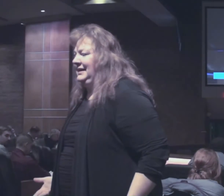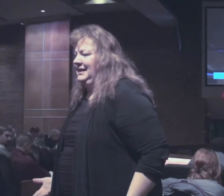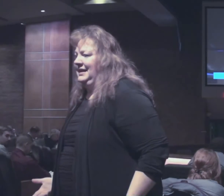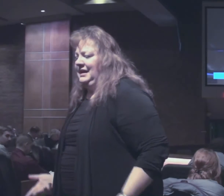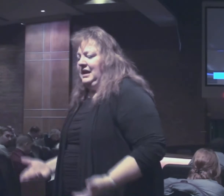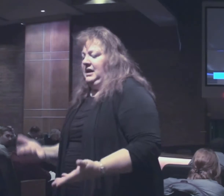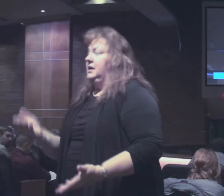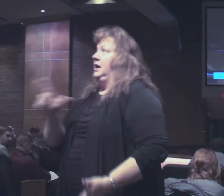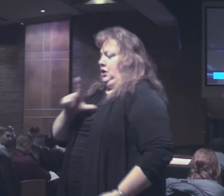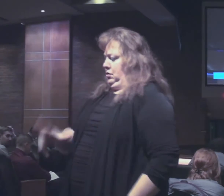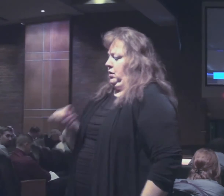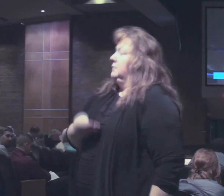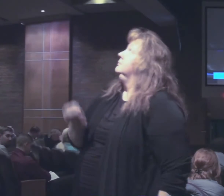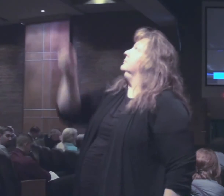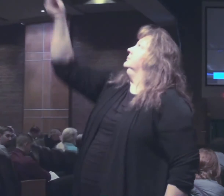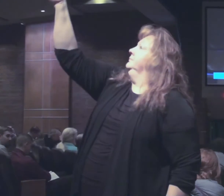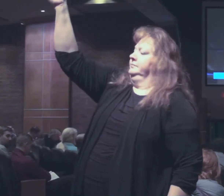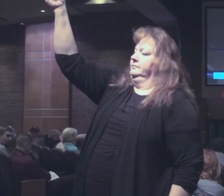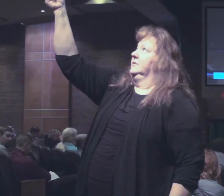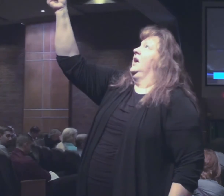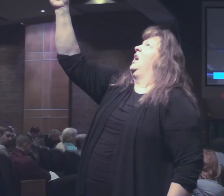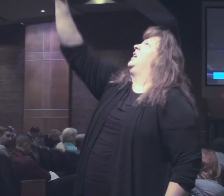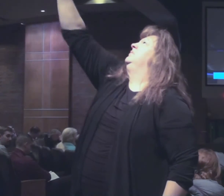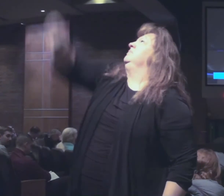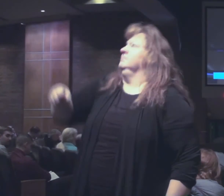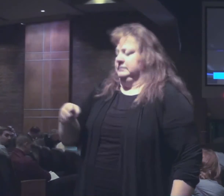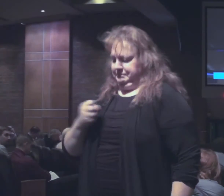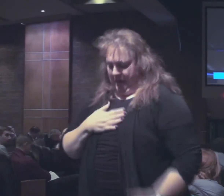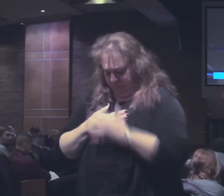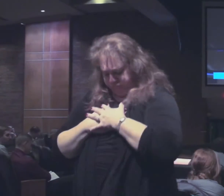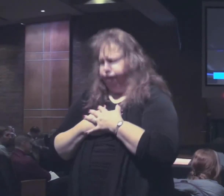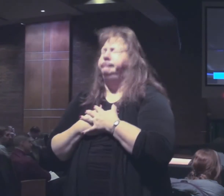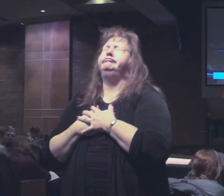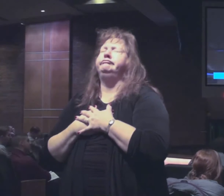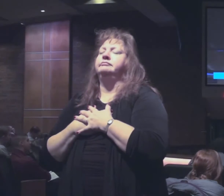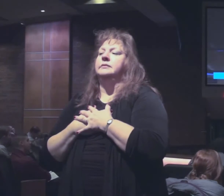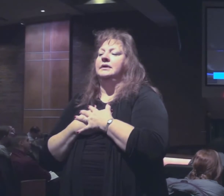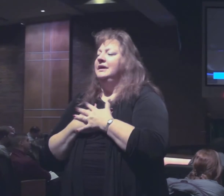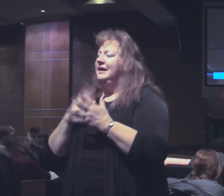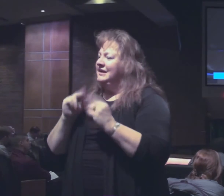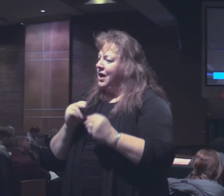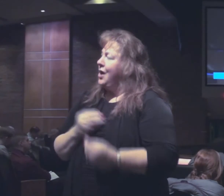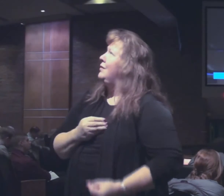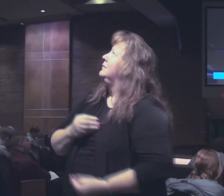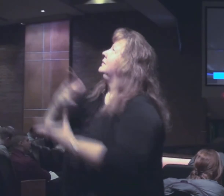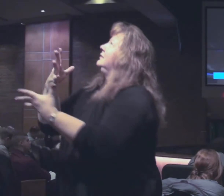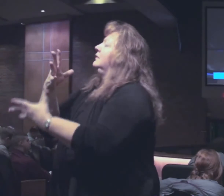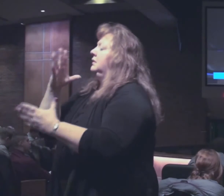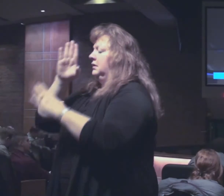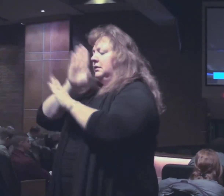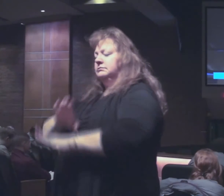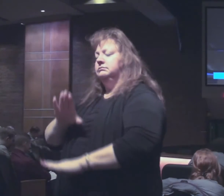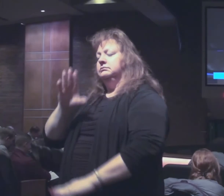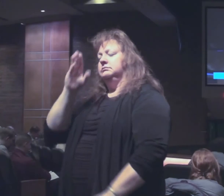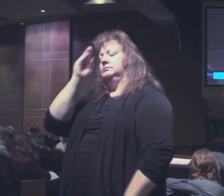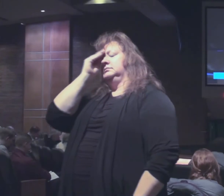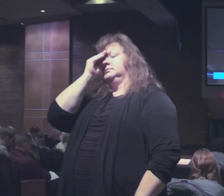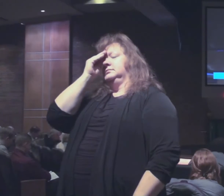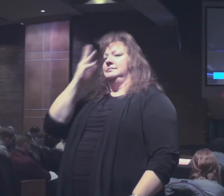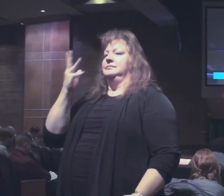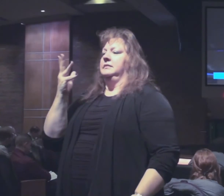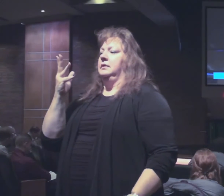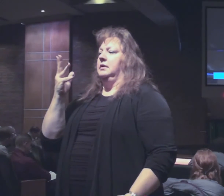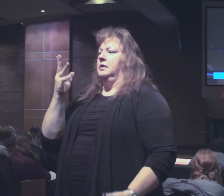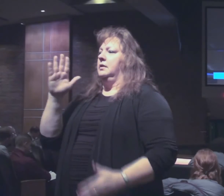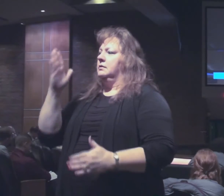Here, Lord, you can have it. I better take it back. In peace I will lie down and sleep. That's a good test. What am I